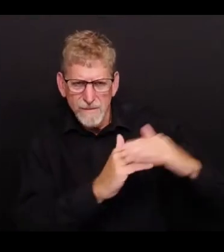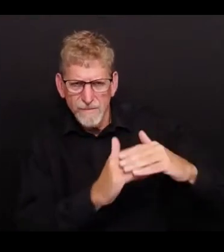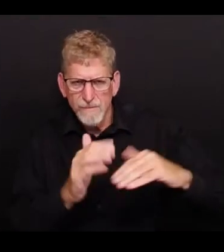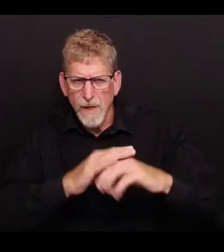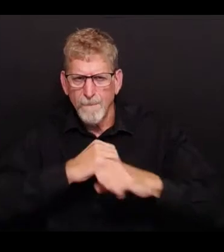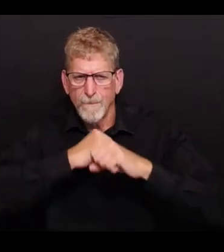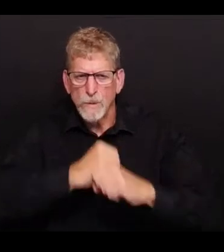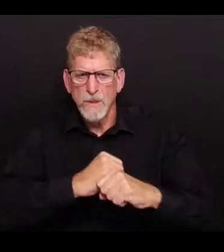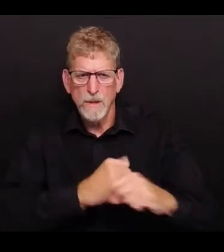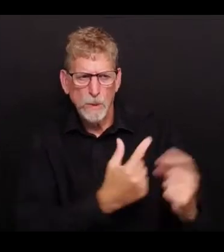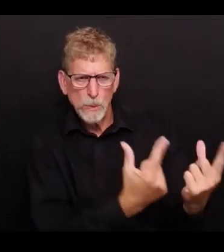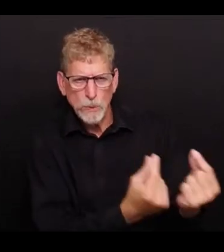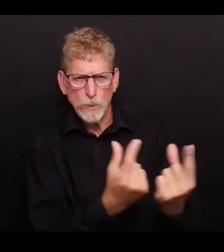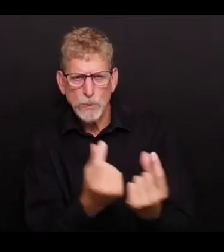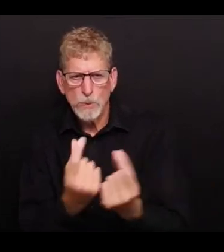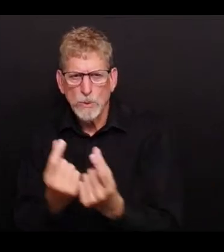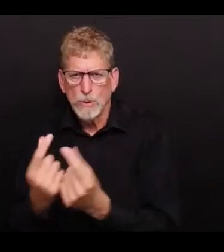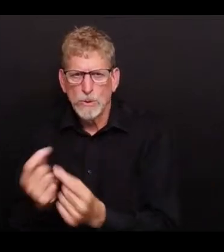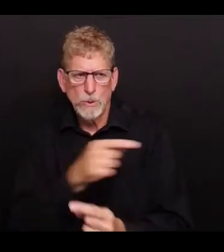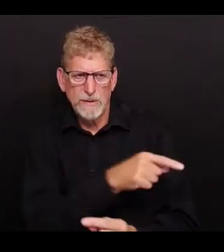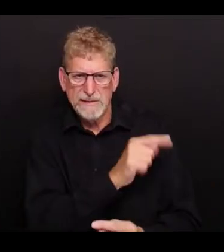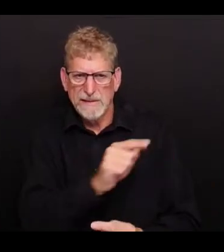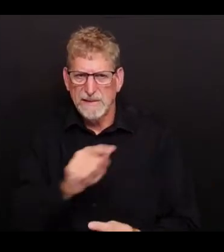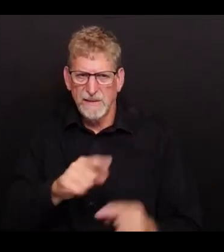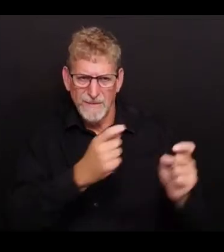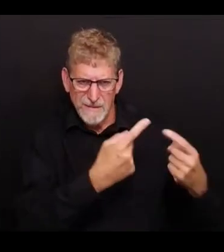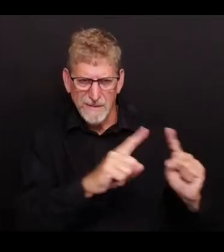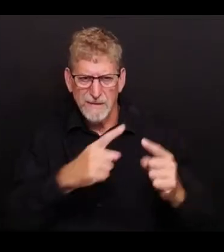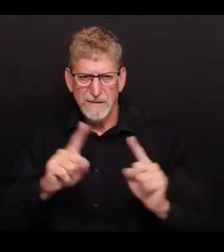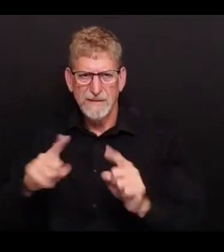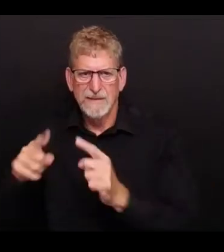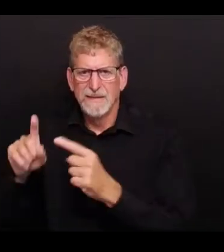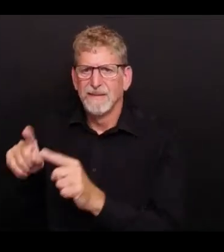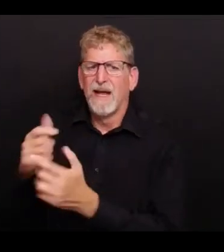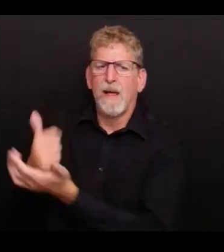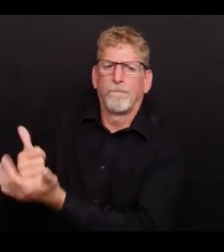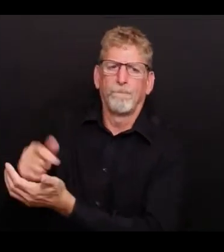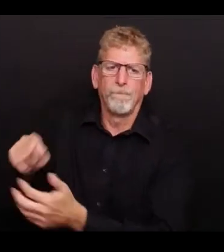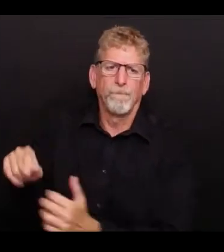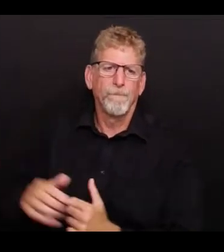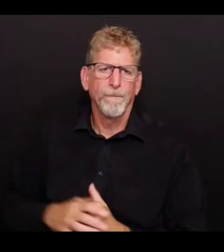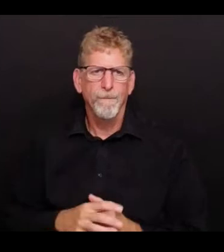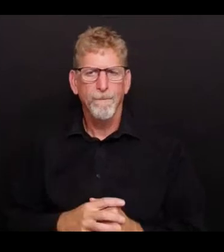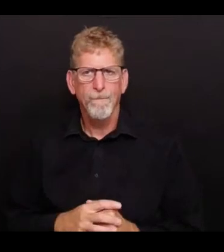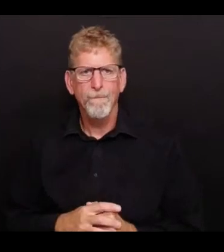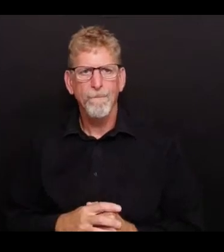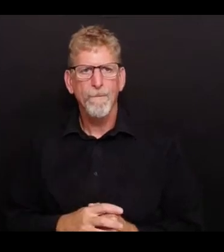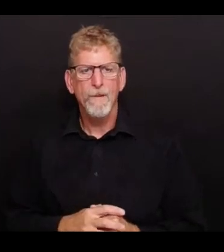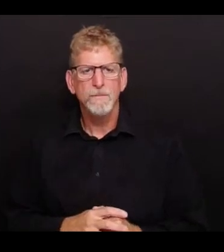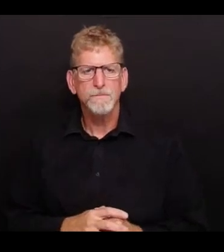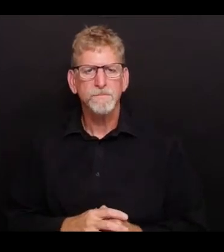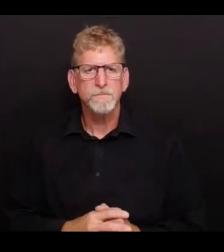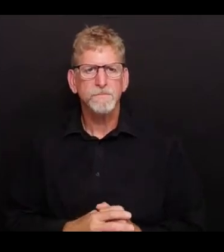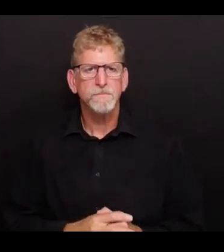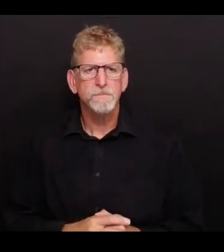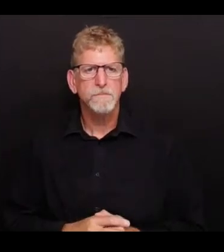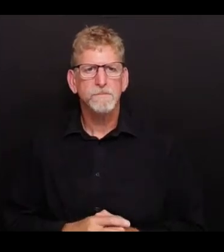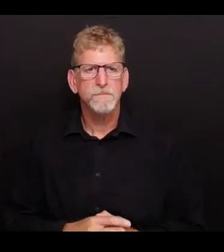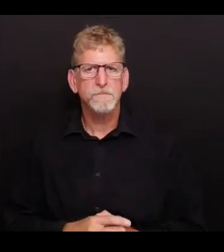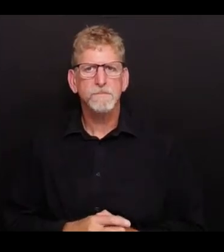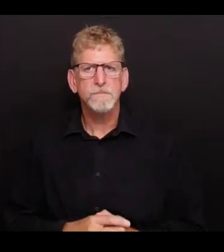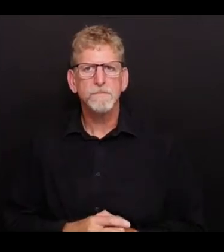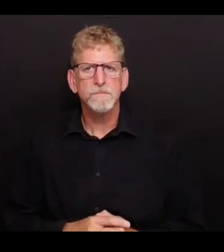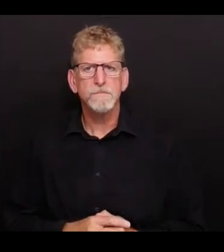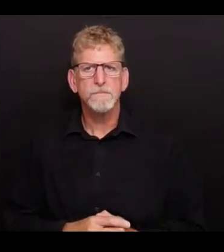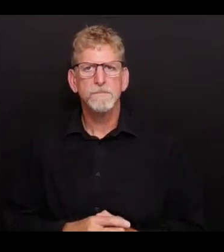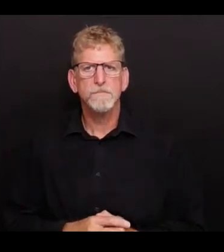fall, kids still weren't in school in parts of the state. There was a lot of distance learning going on, a lot of hybrid. I